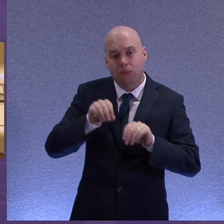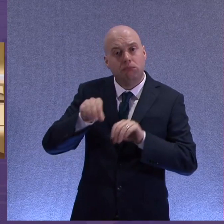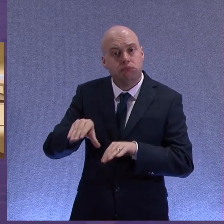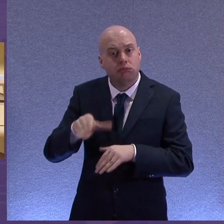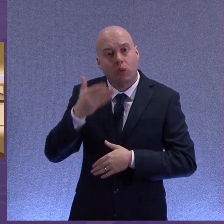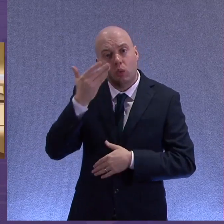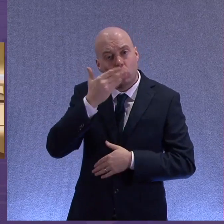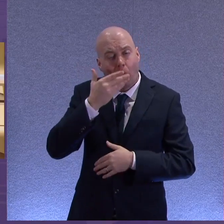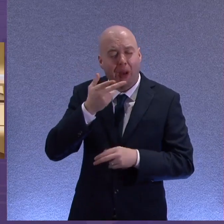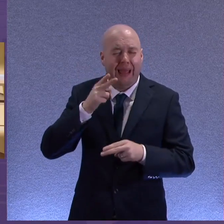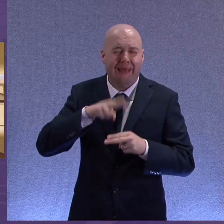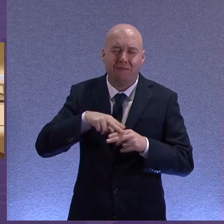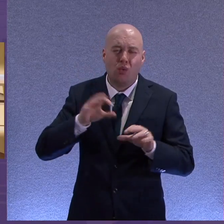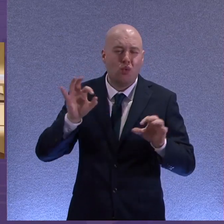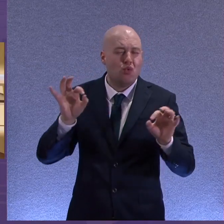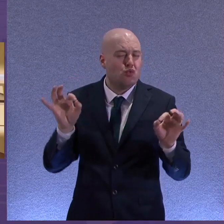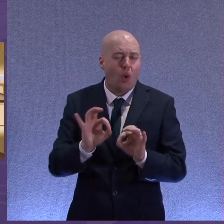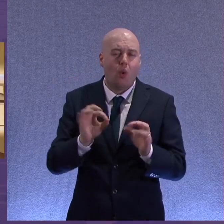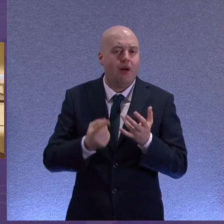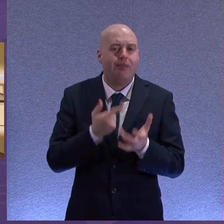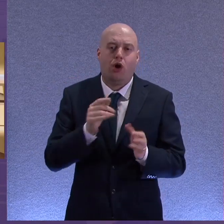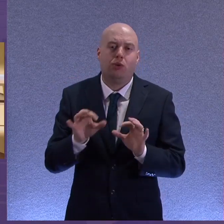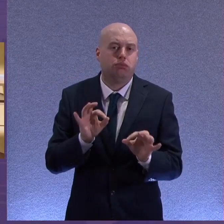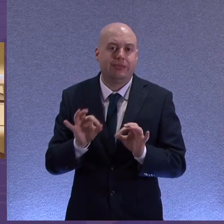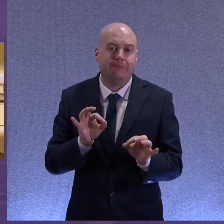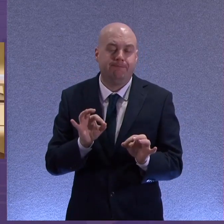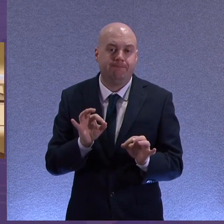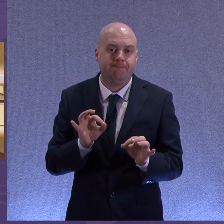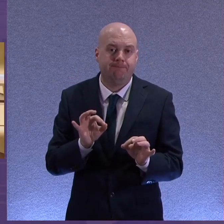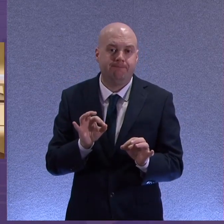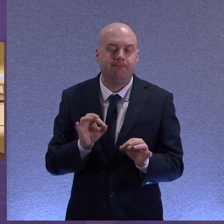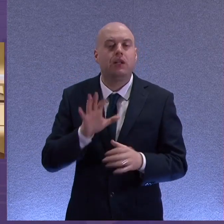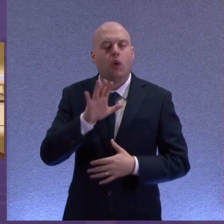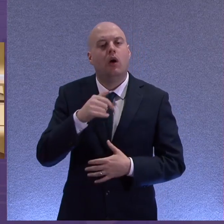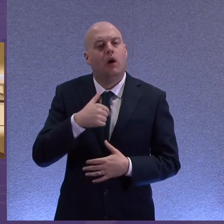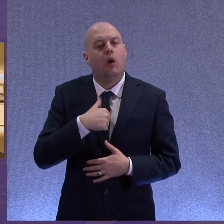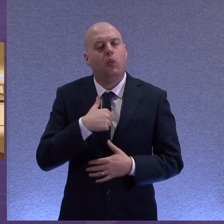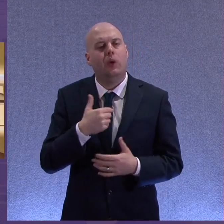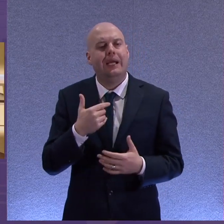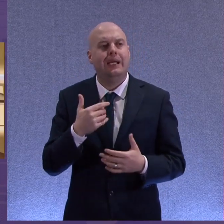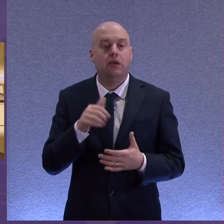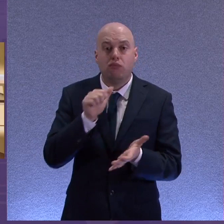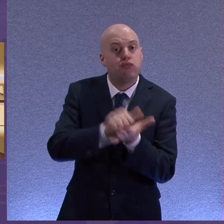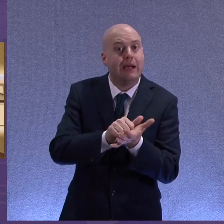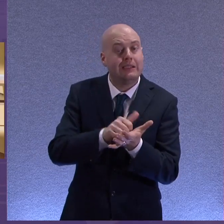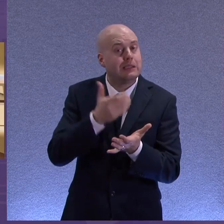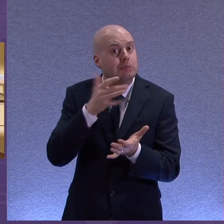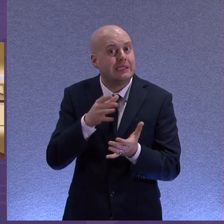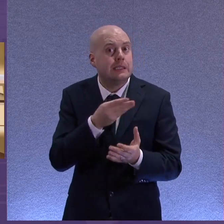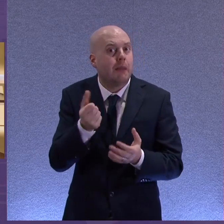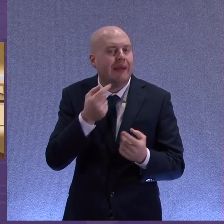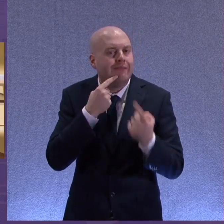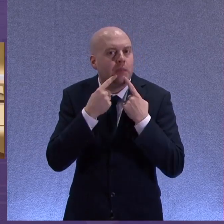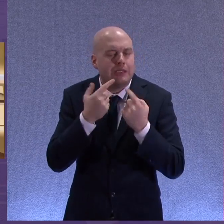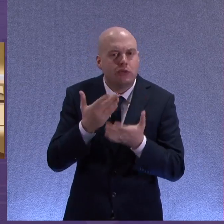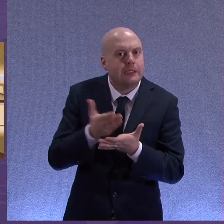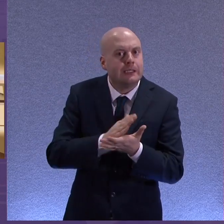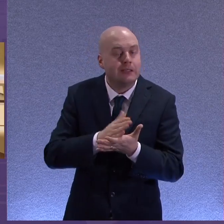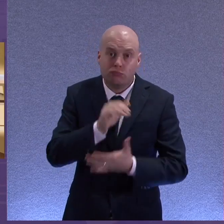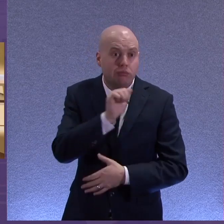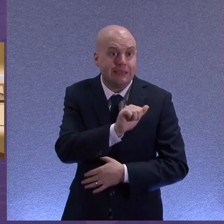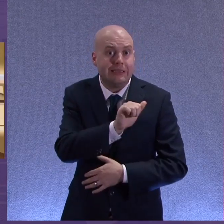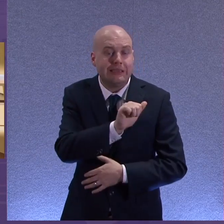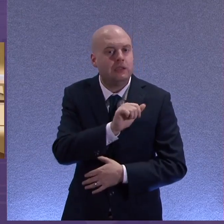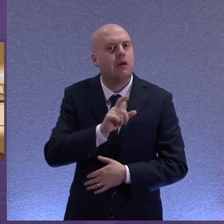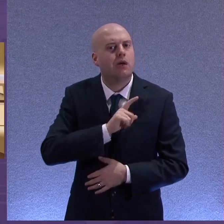have deliberately left flexibility in the hands of our local authorities. Whilst giving the clarity which Jackie